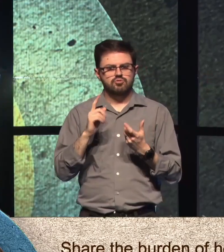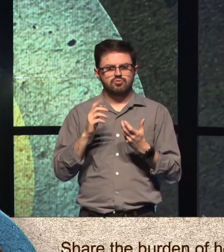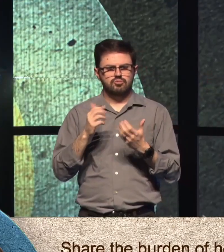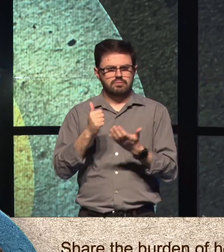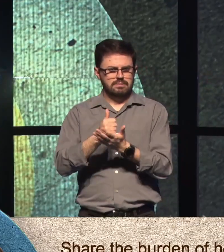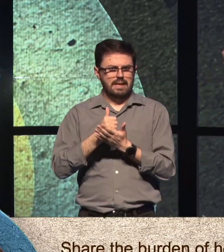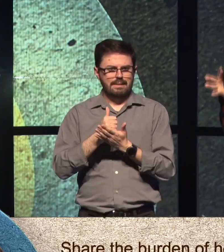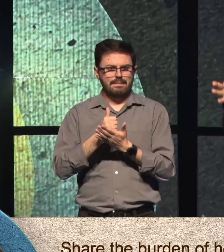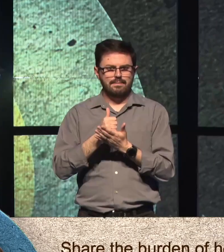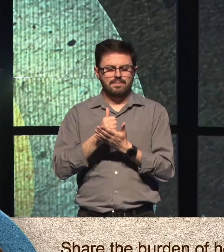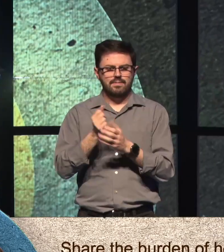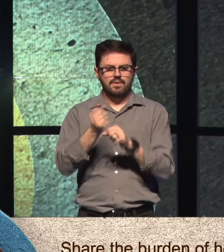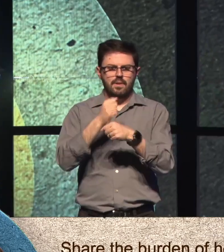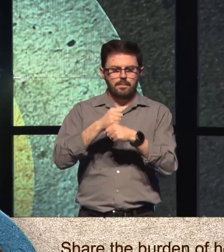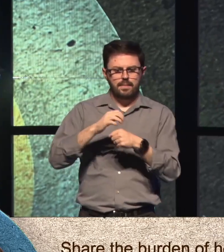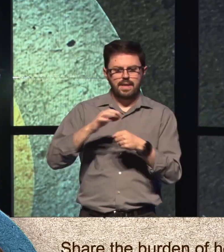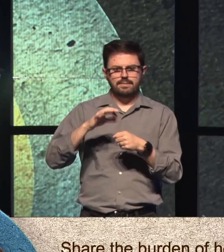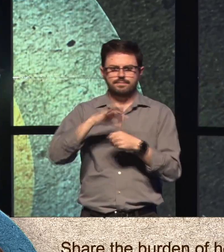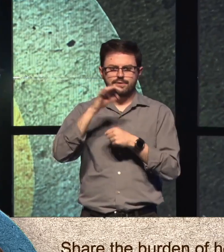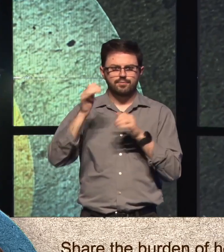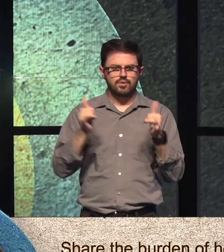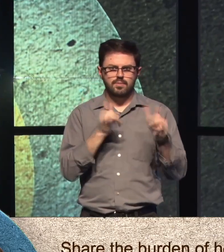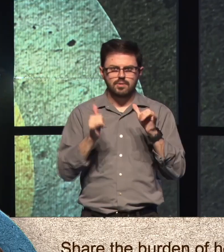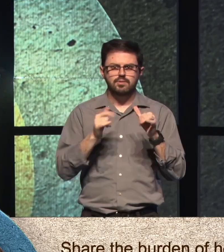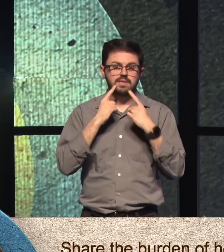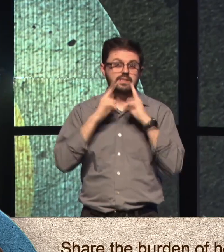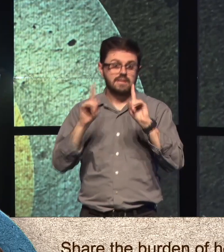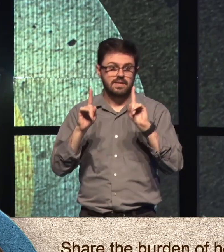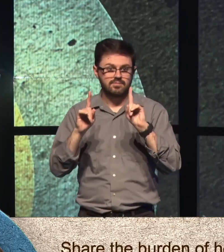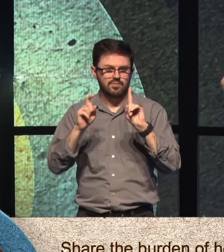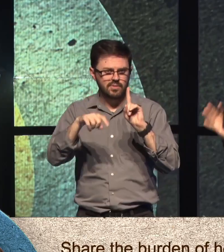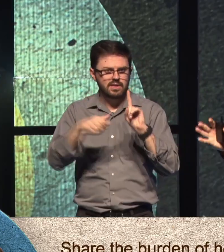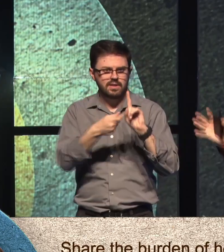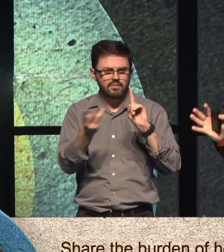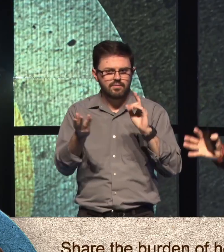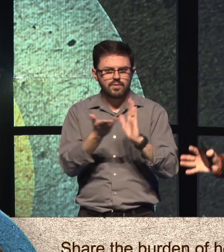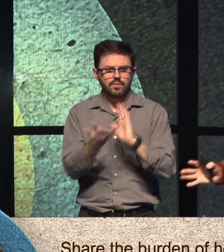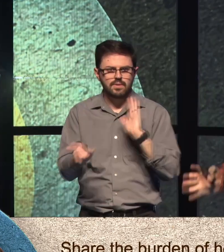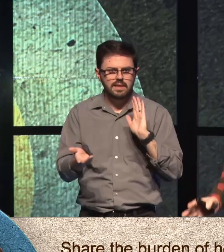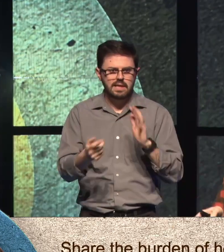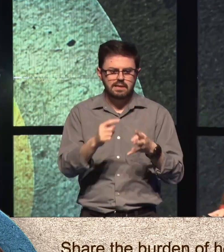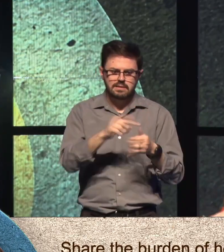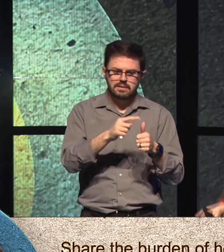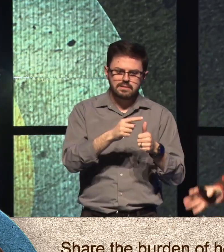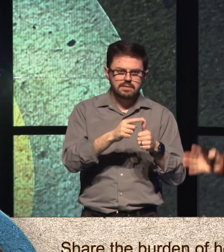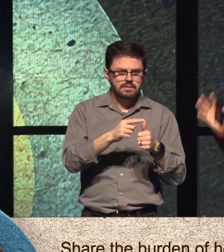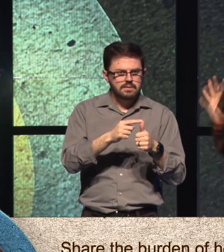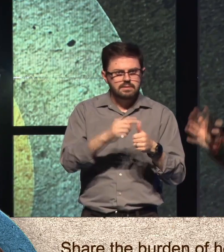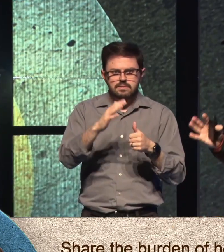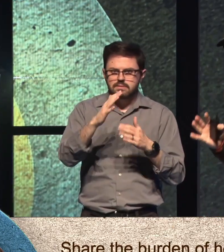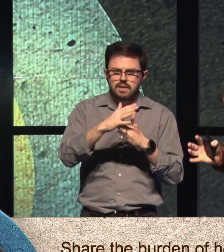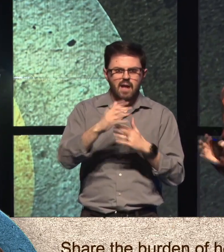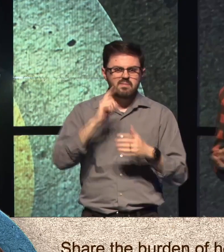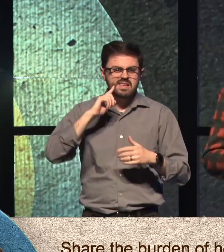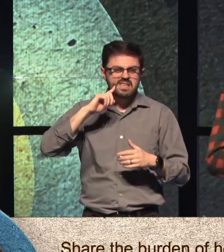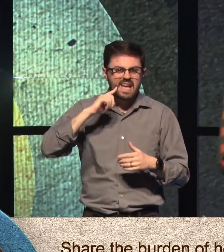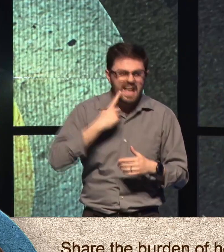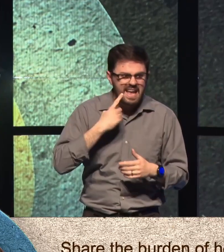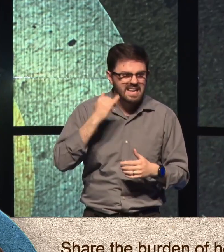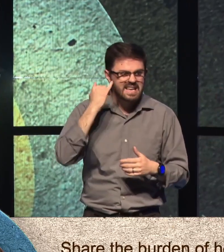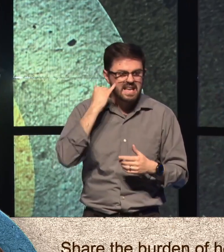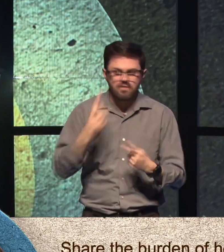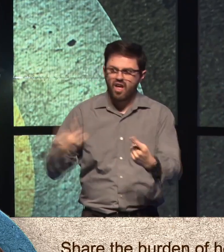things that are needed. Candy is needed. It will suck if there's no candy for kids.